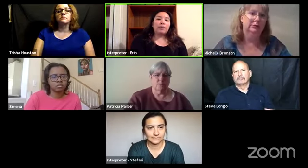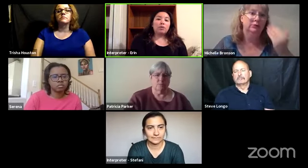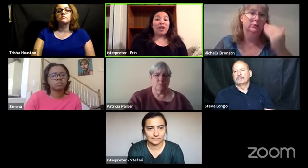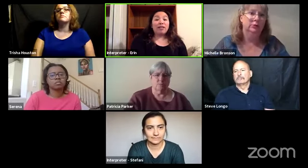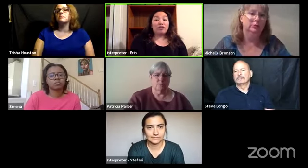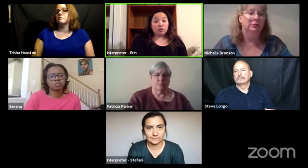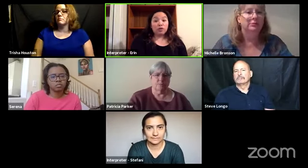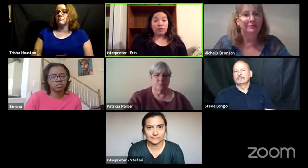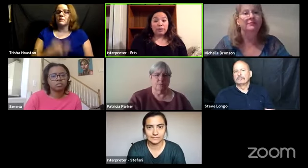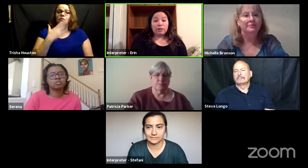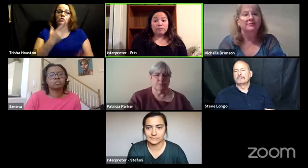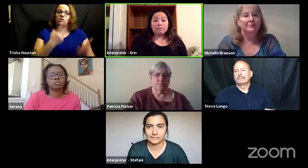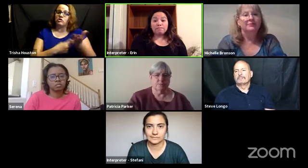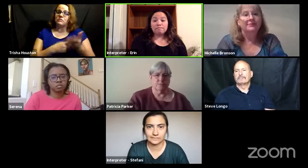more eligible people.